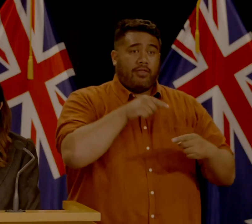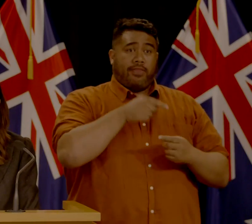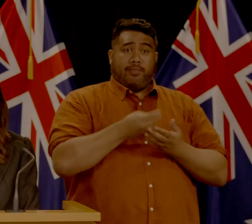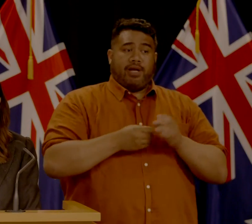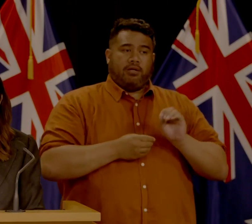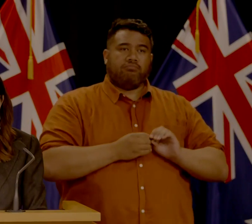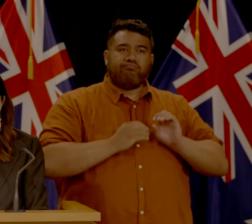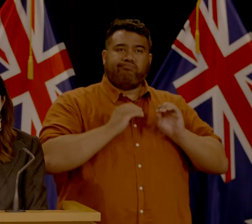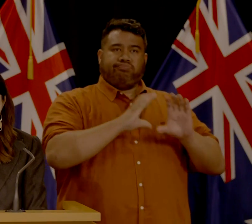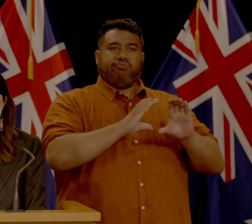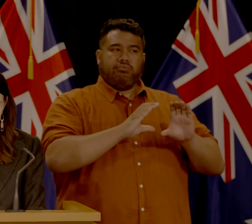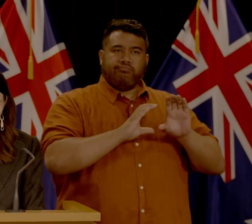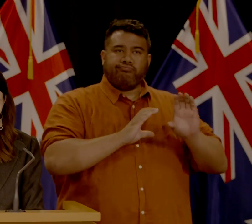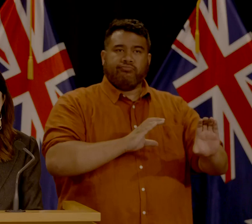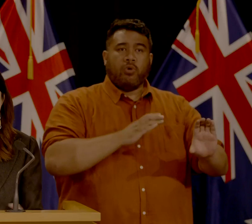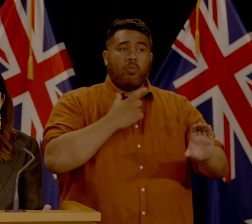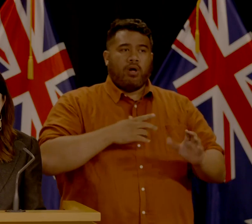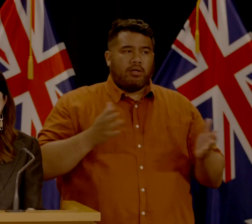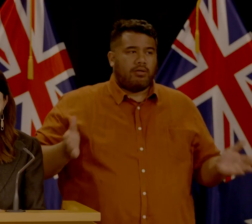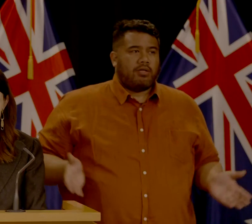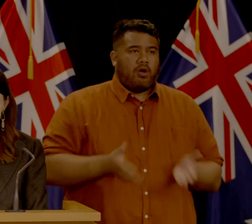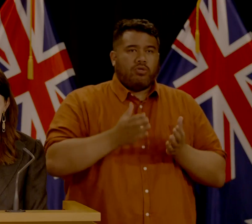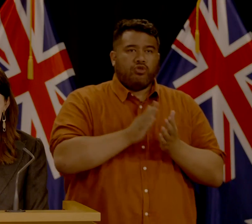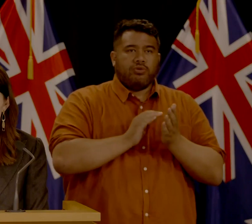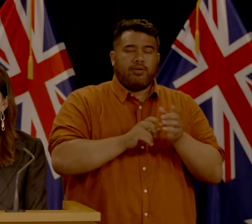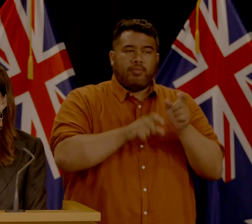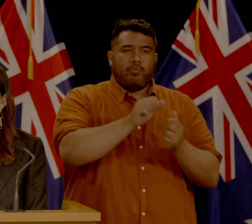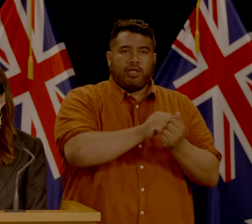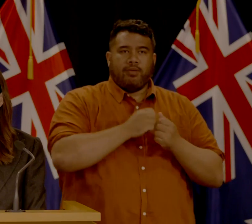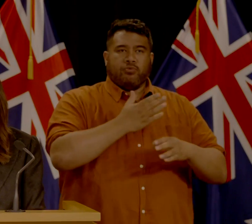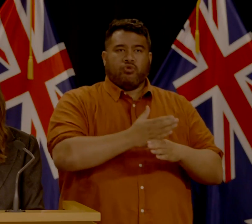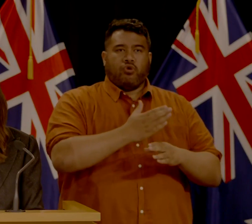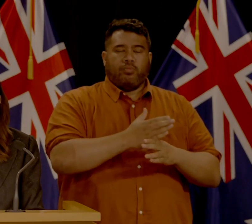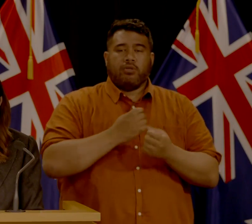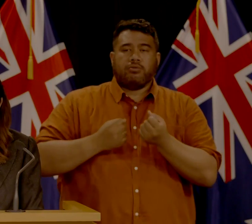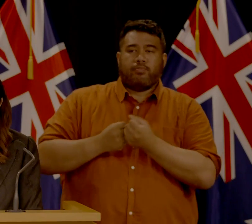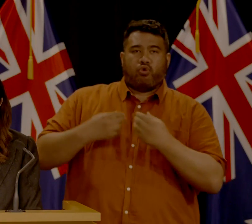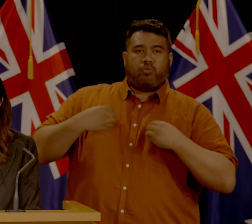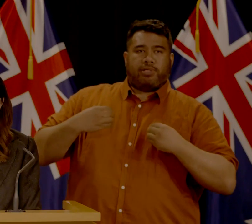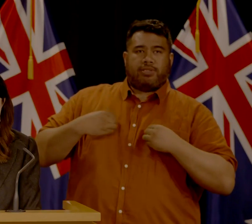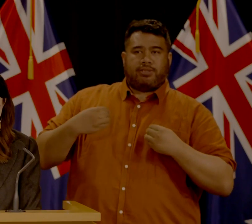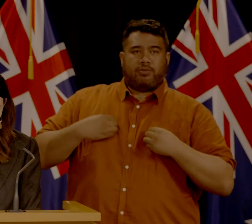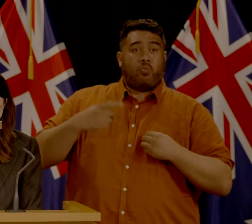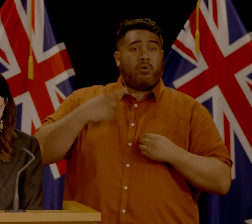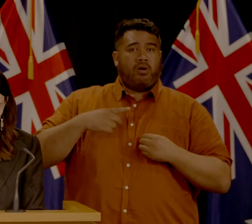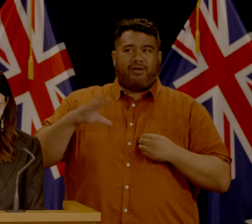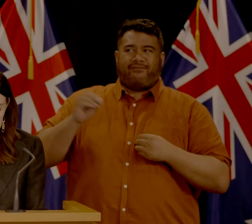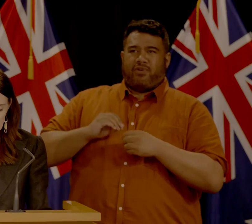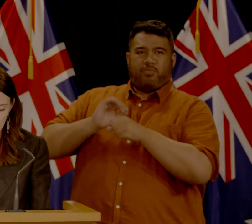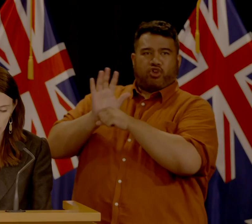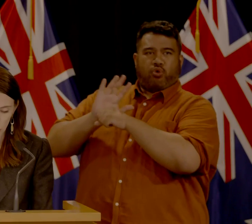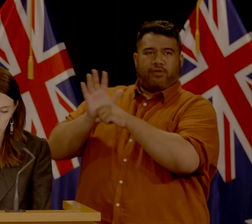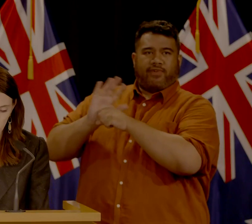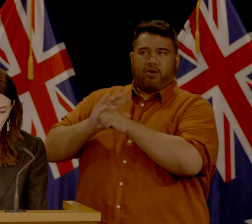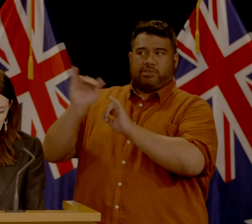and focused at keeping New Zealanders in work and to support businesses from the impact of the virus. On